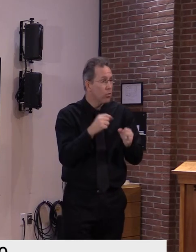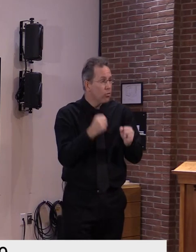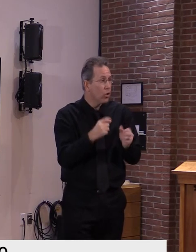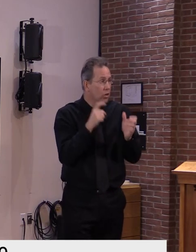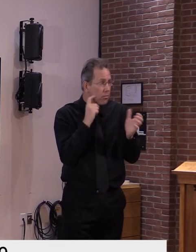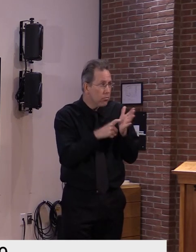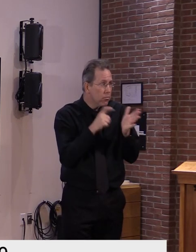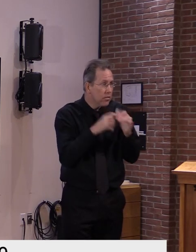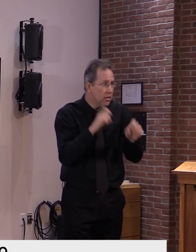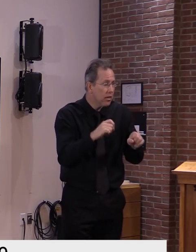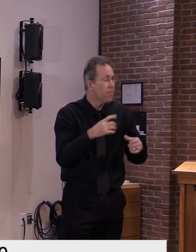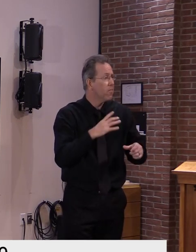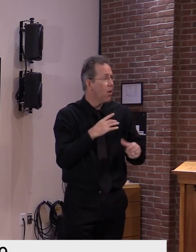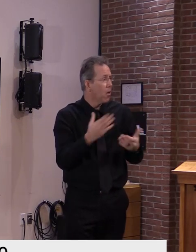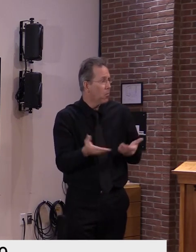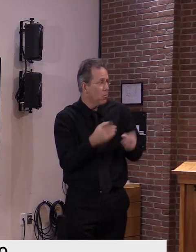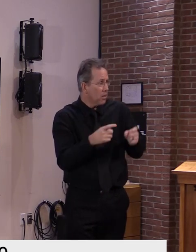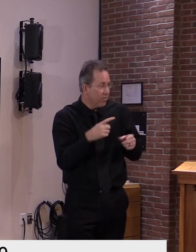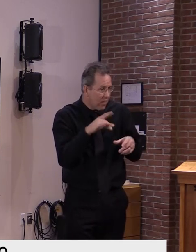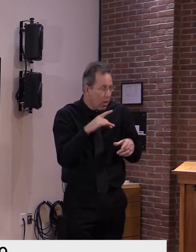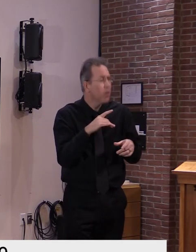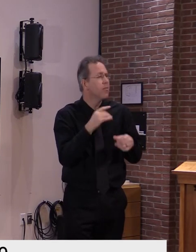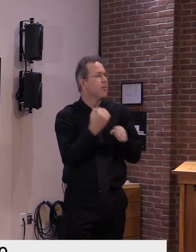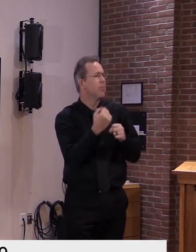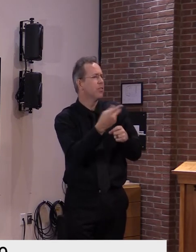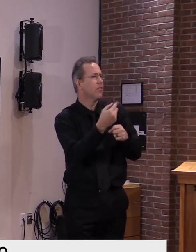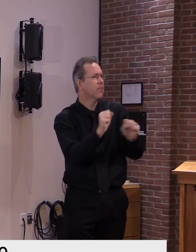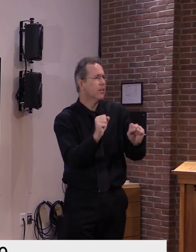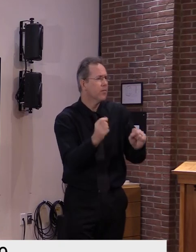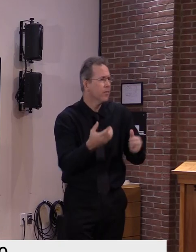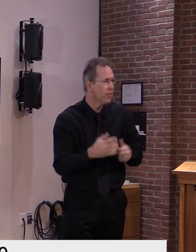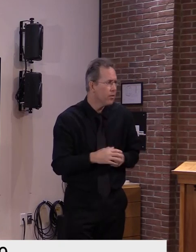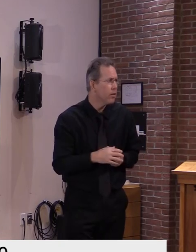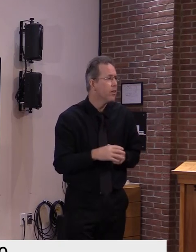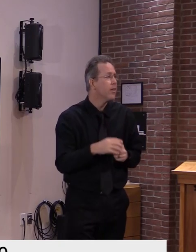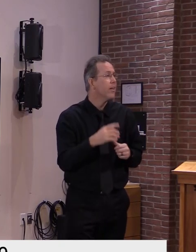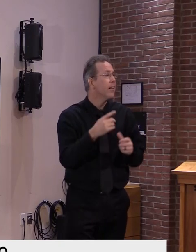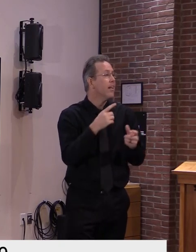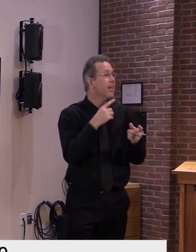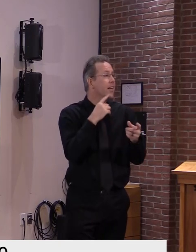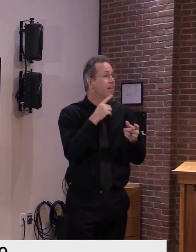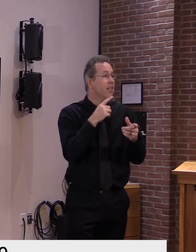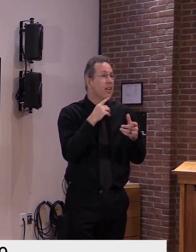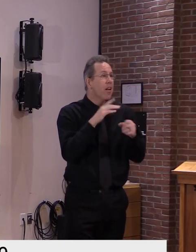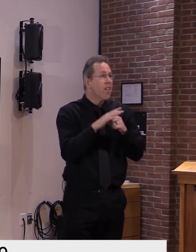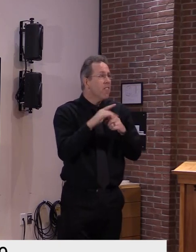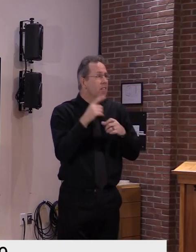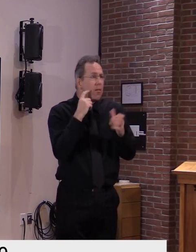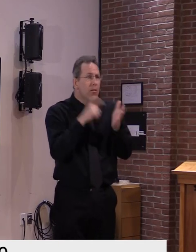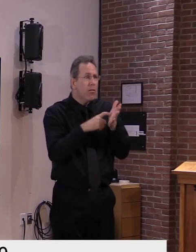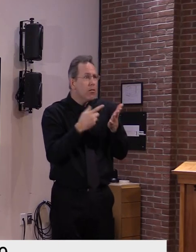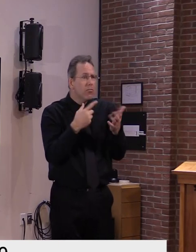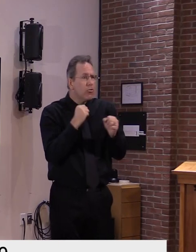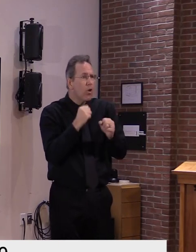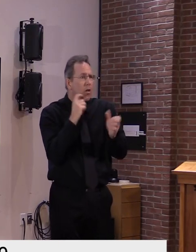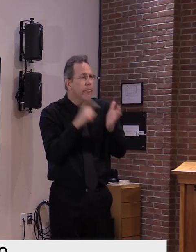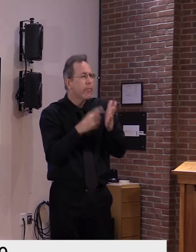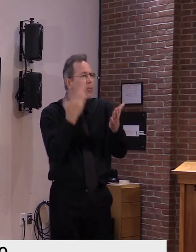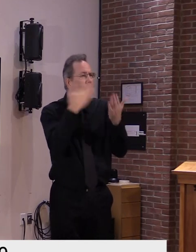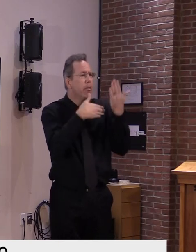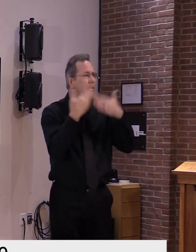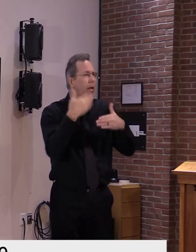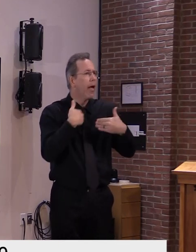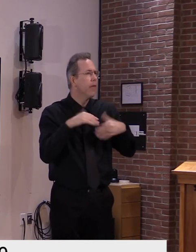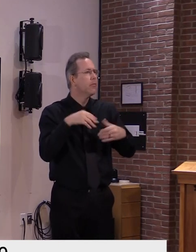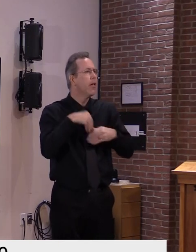safe. I'd feel much worse if it was on the opposite end, where we weren't actually detecting enough and perhaps people